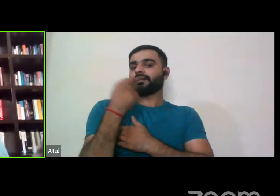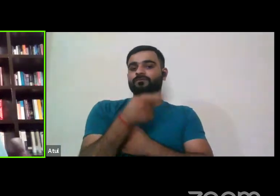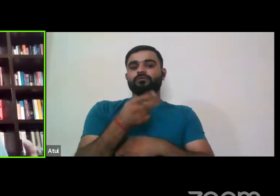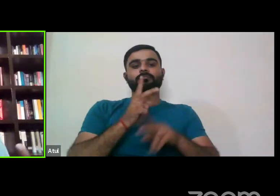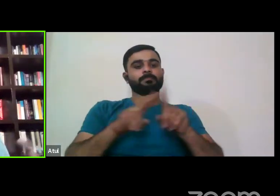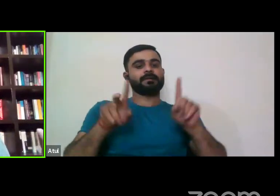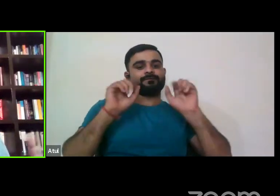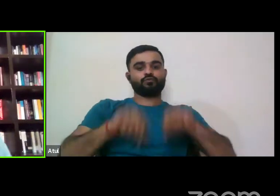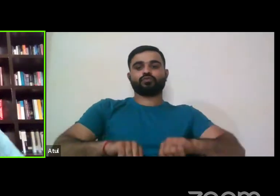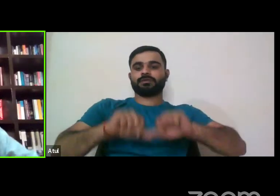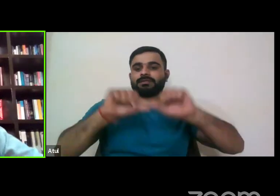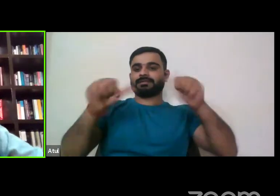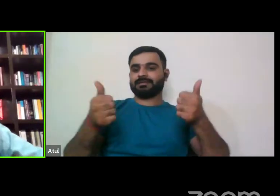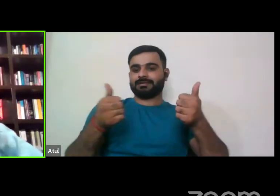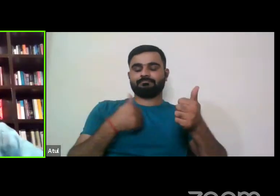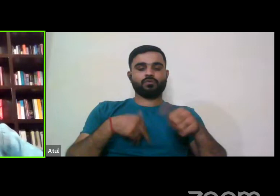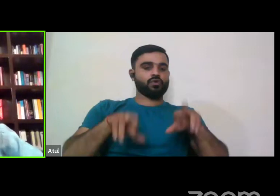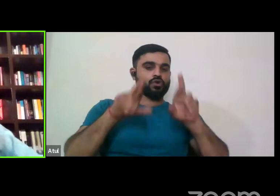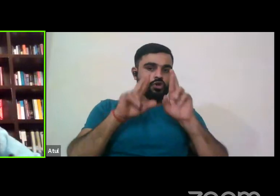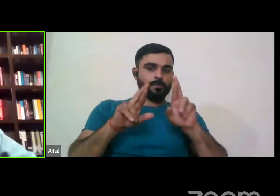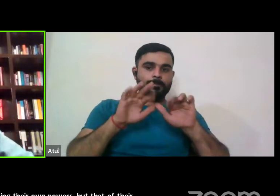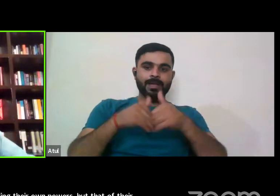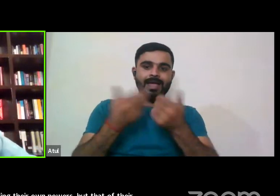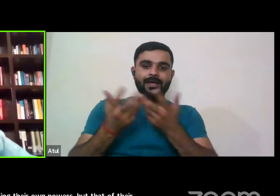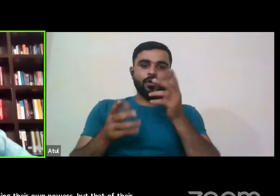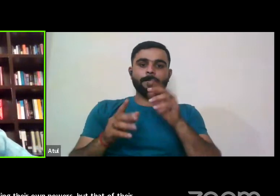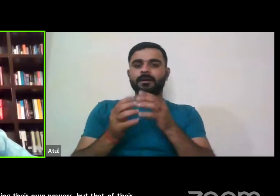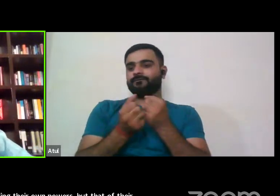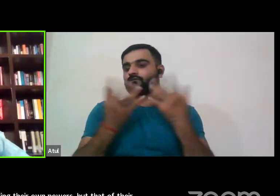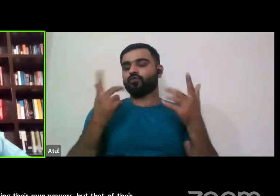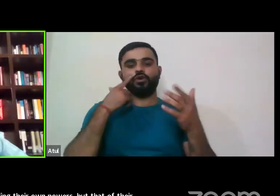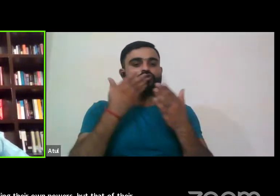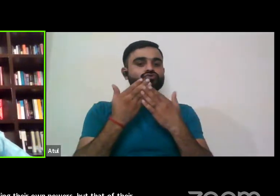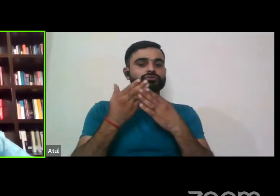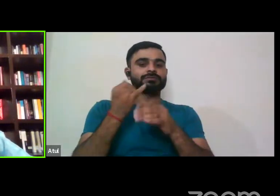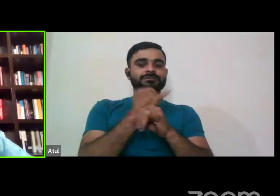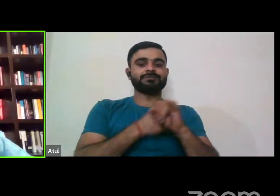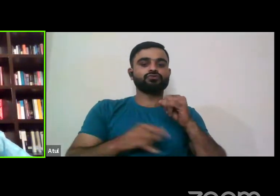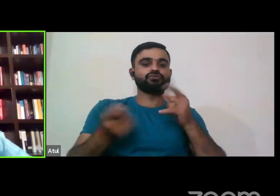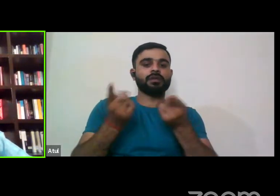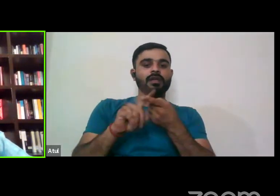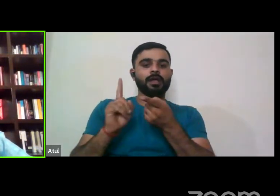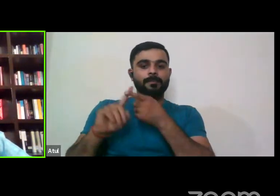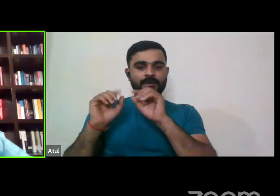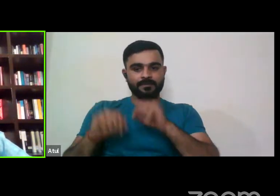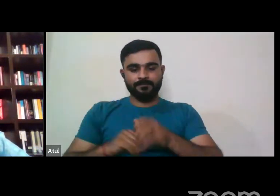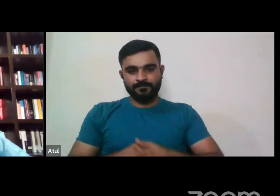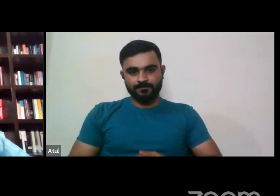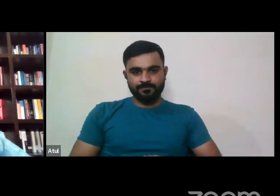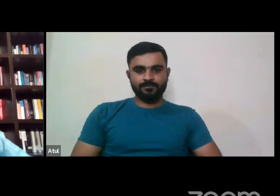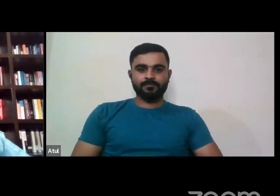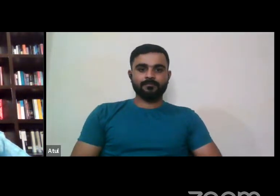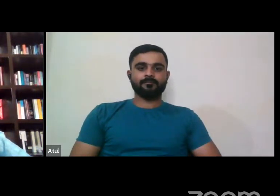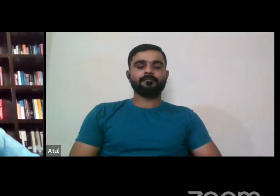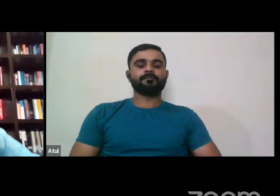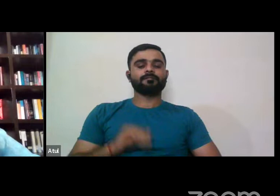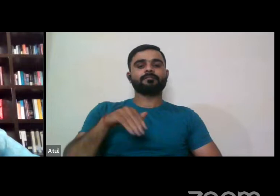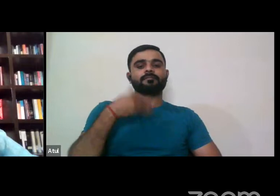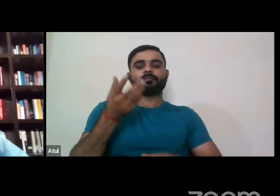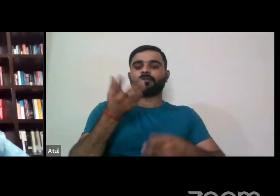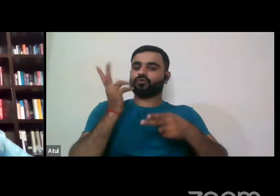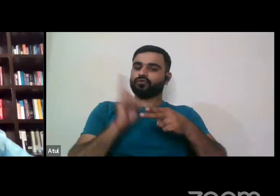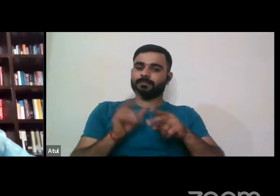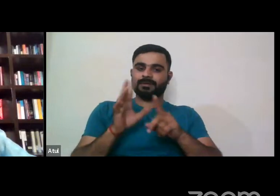of their successor. I'm guessing that is how a Mhm. lot of institutional change happens. um, Mhm. and